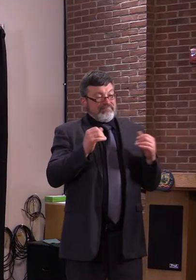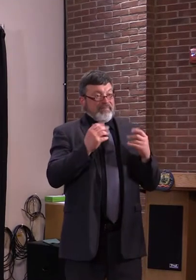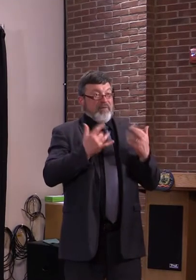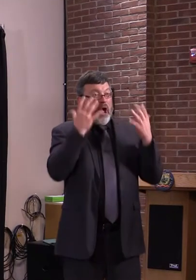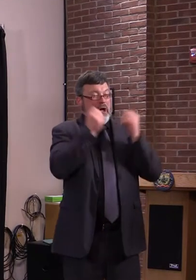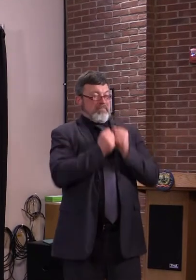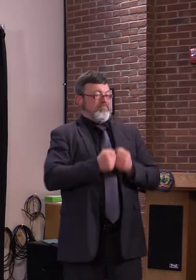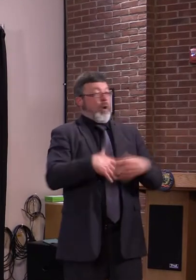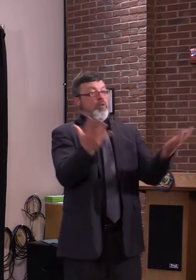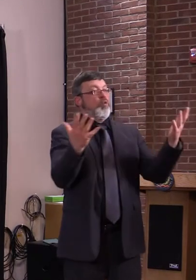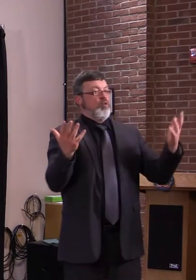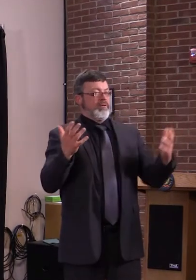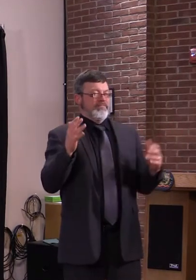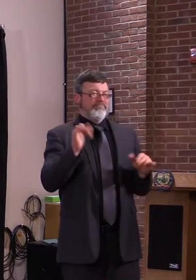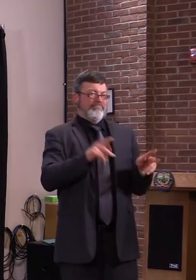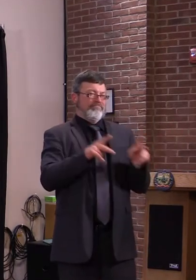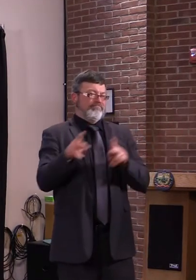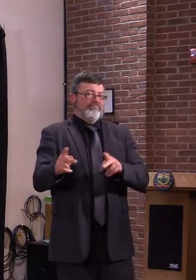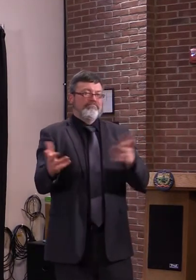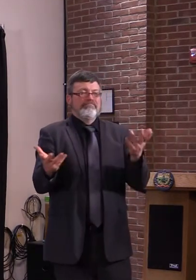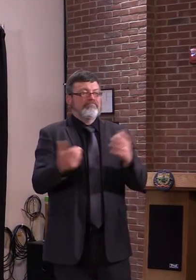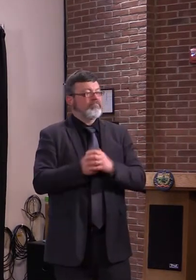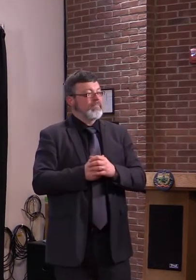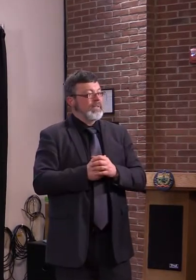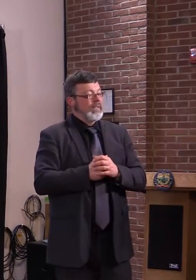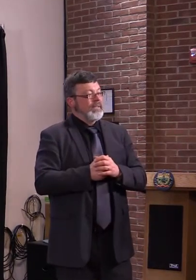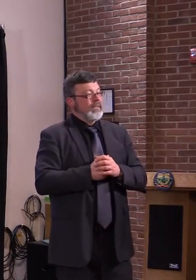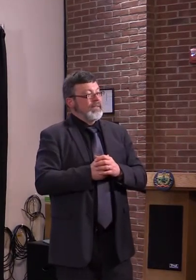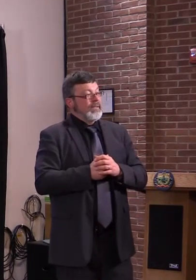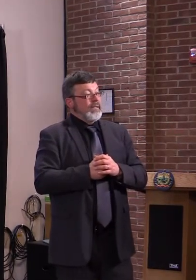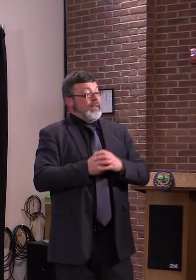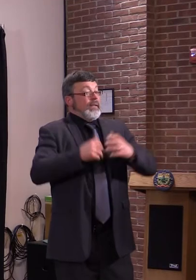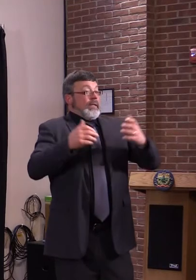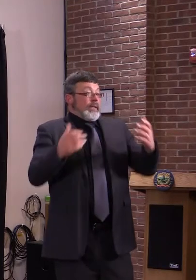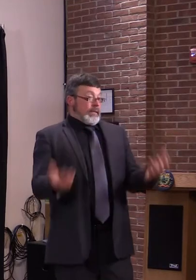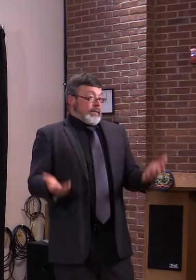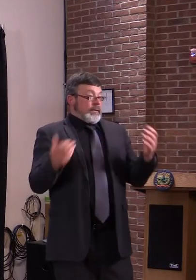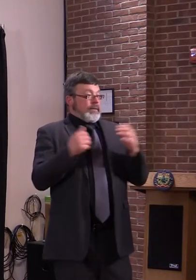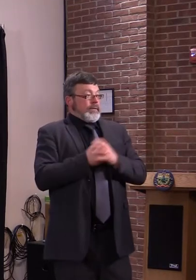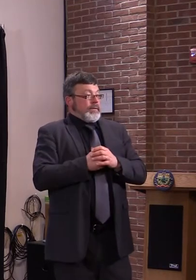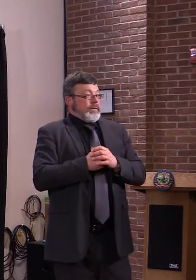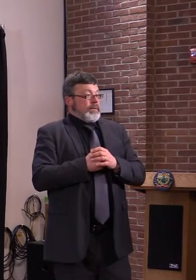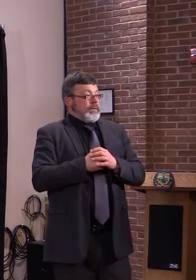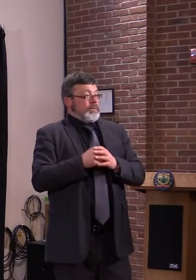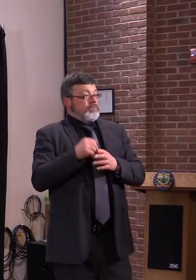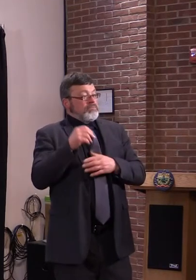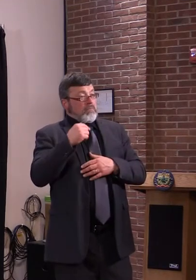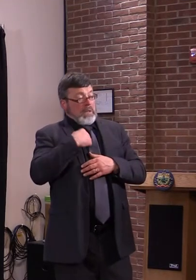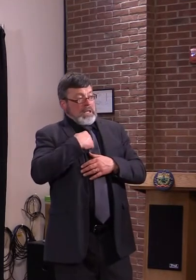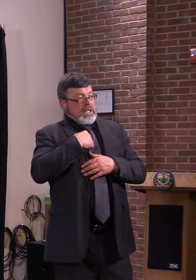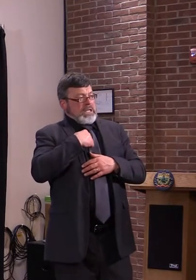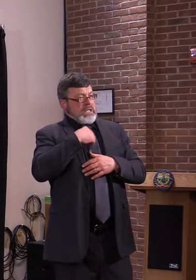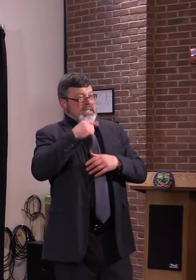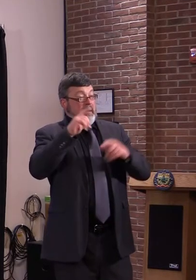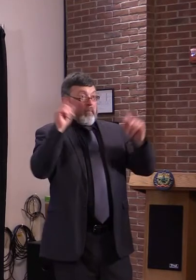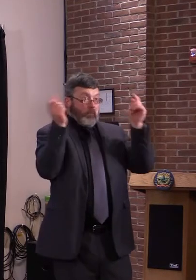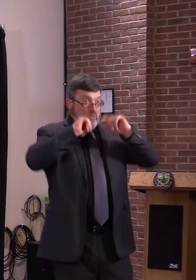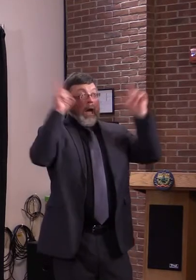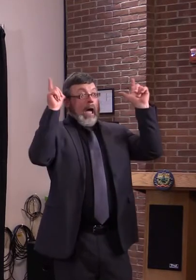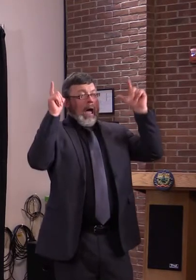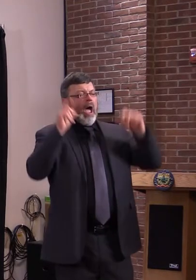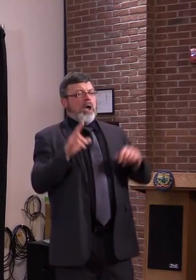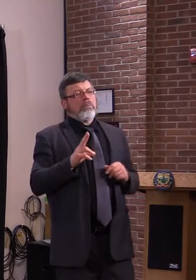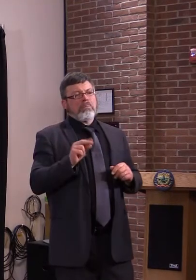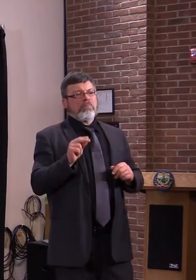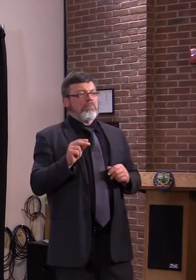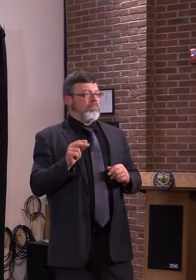I guess in some respects, I'm surprised. In other respects, I'm not. But I'm grateful